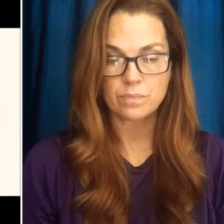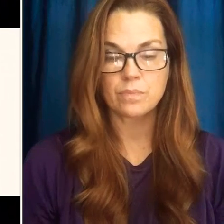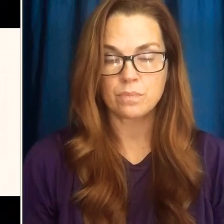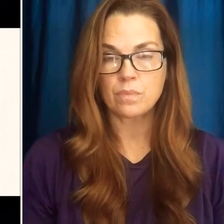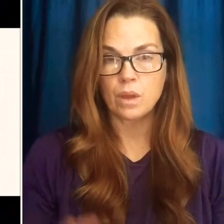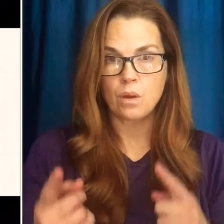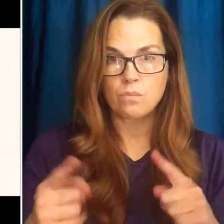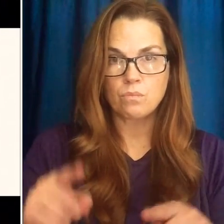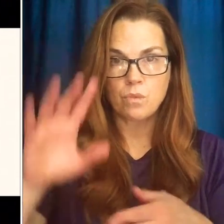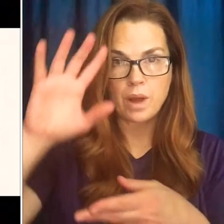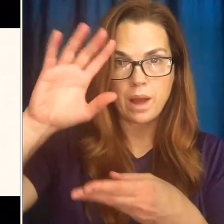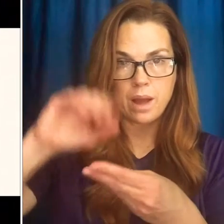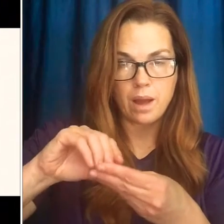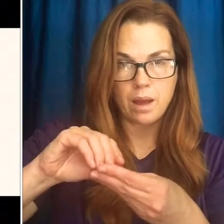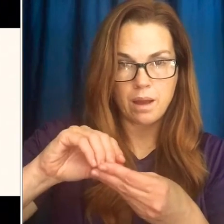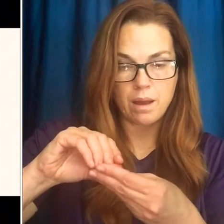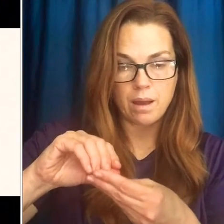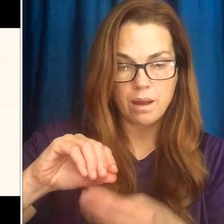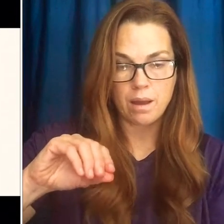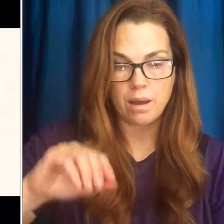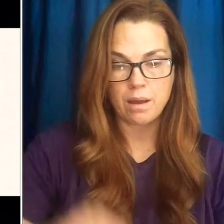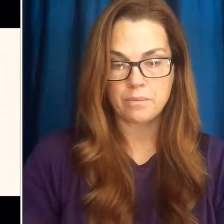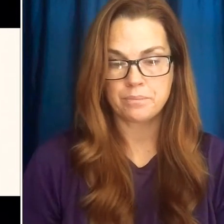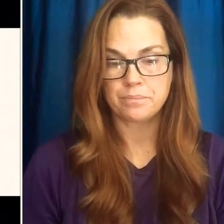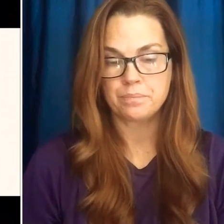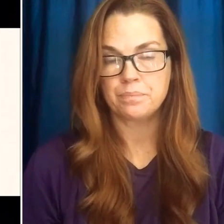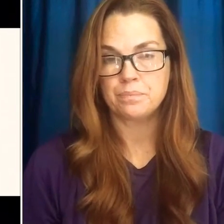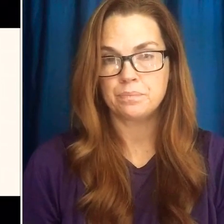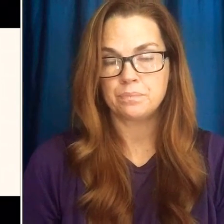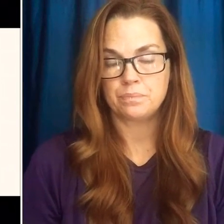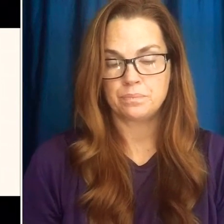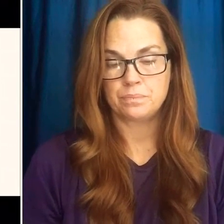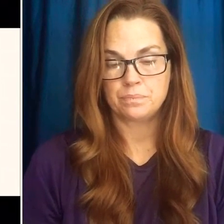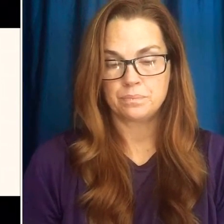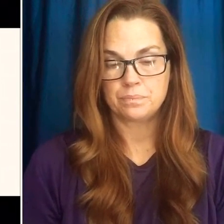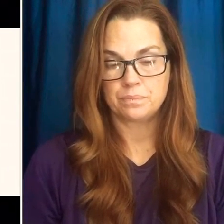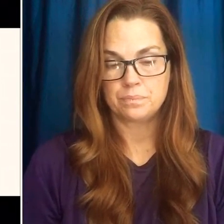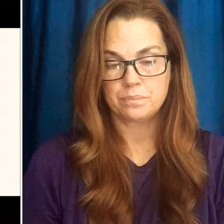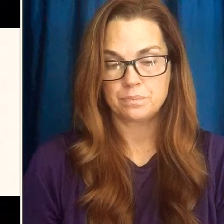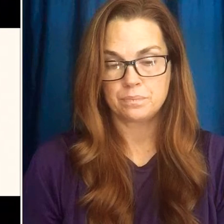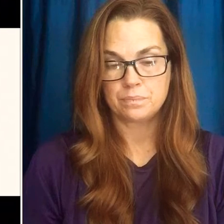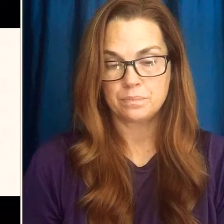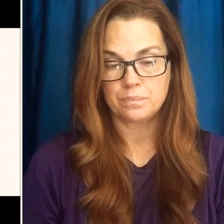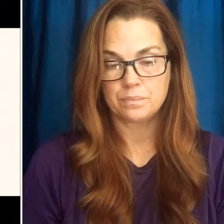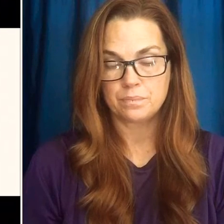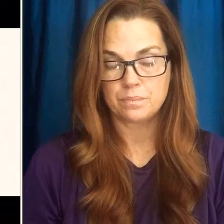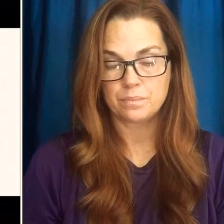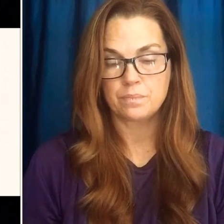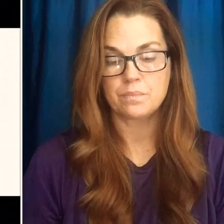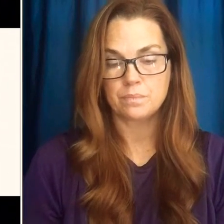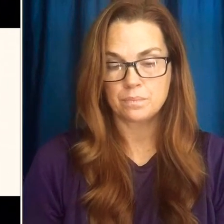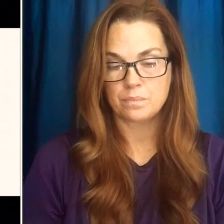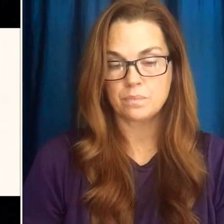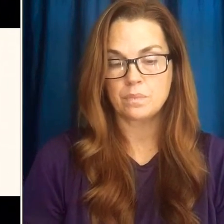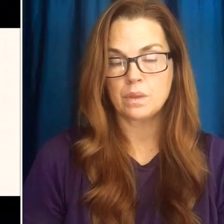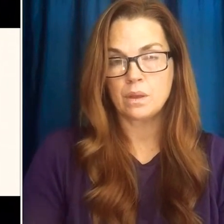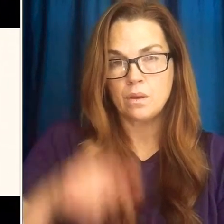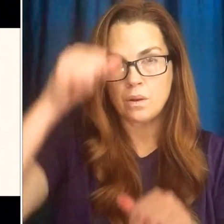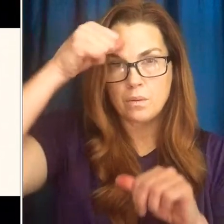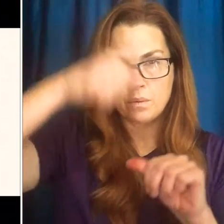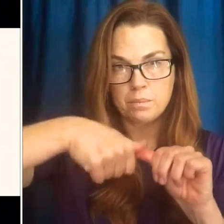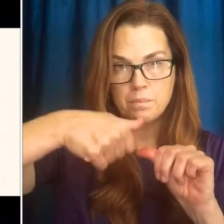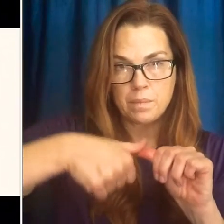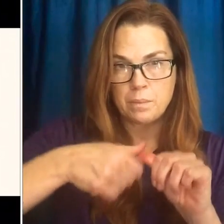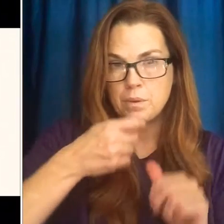12, 0, 0, 1 is 1. Don't forget our decimal, which when we add or subtract decimals,